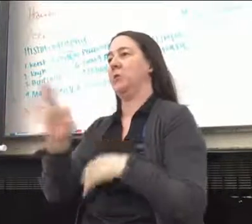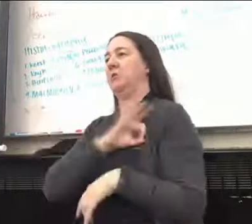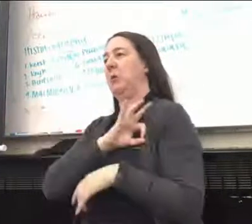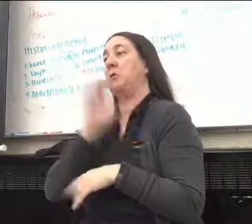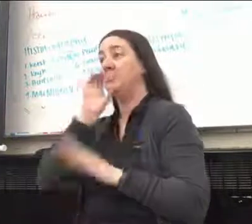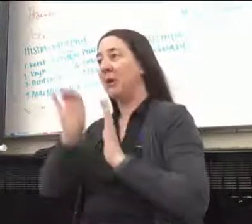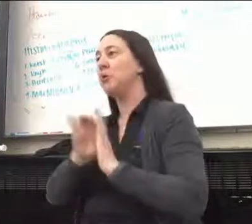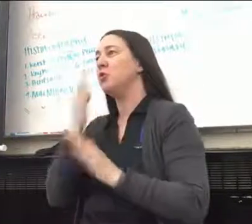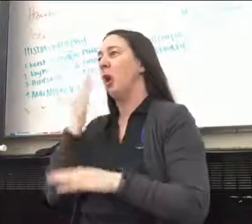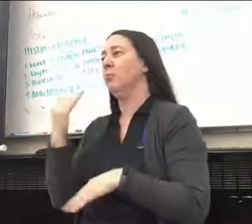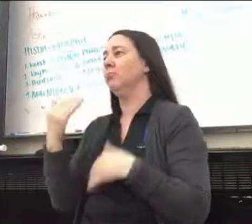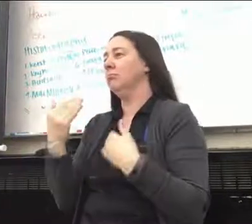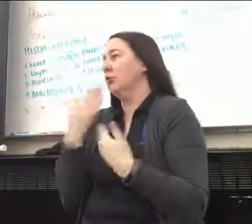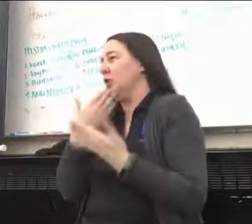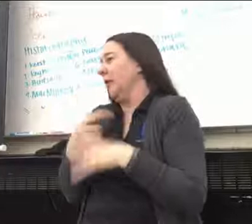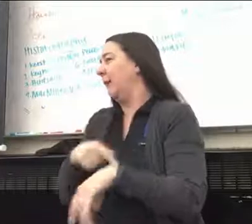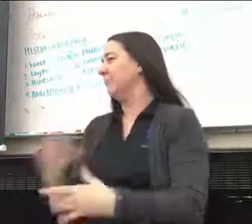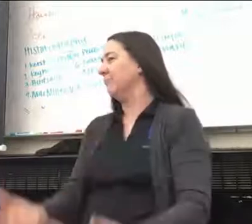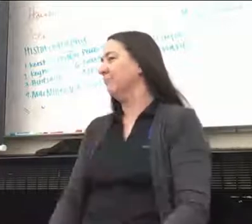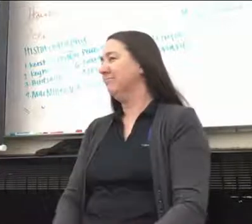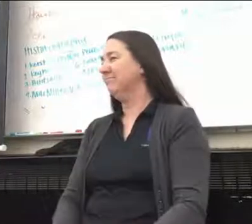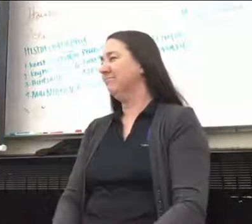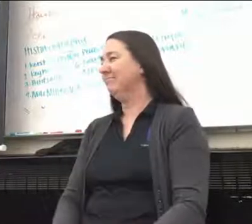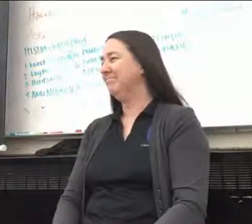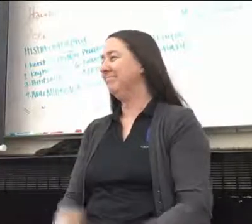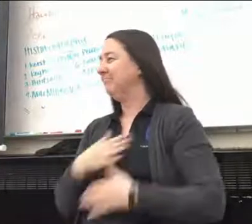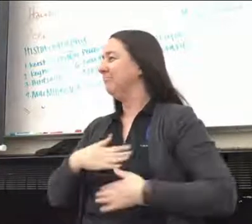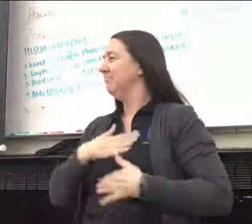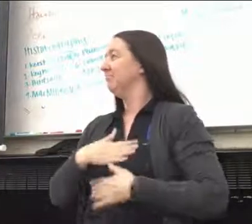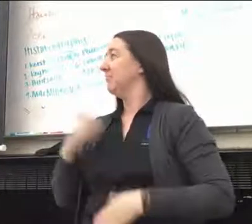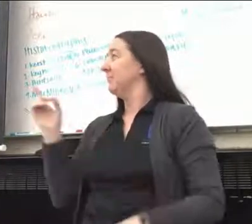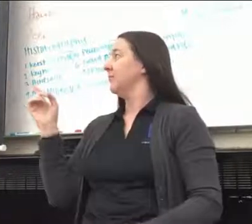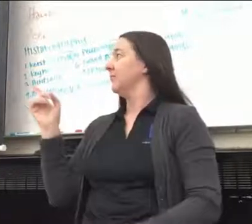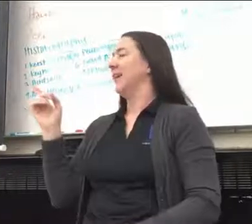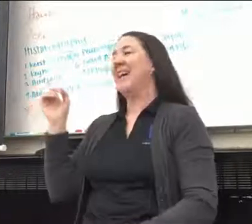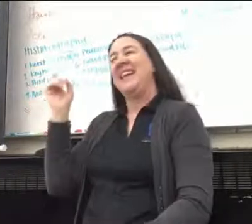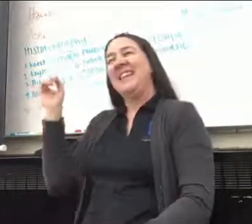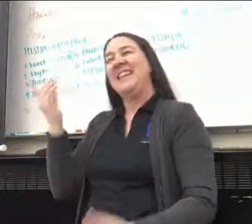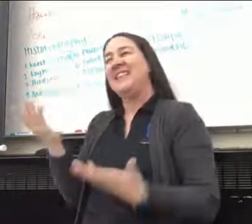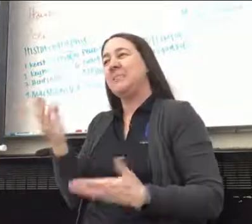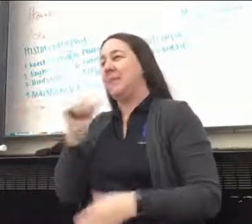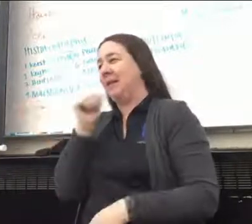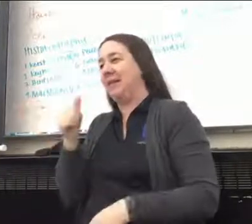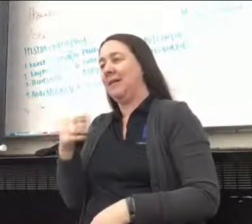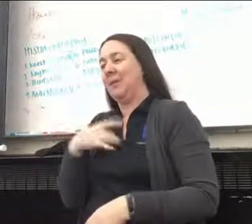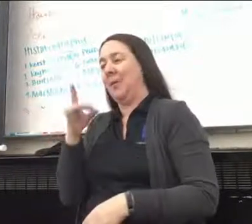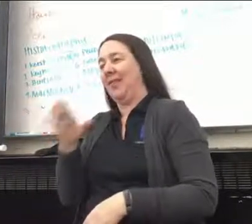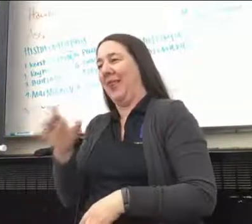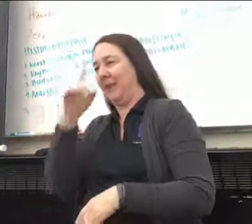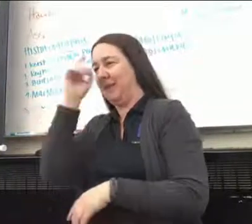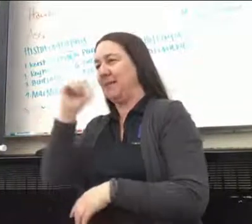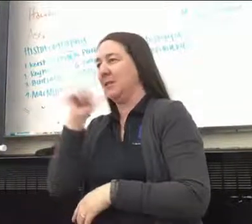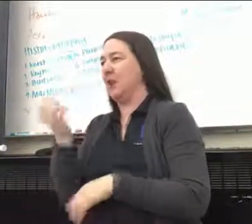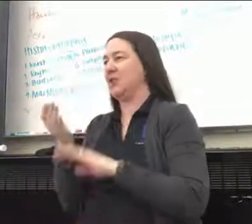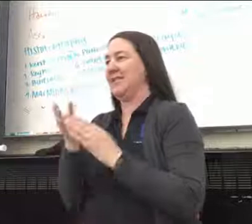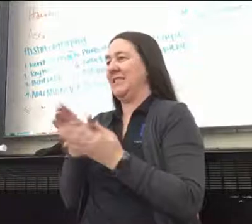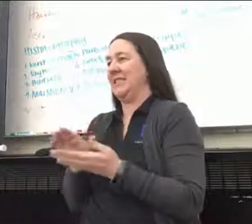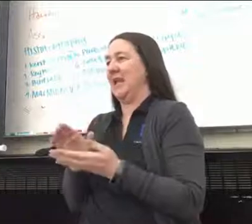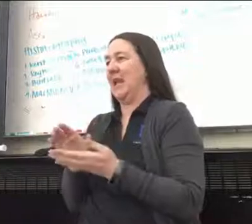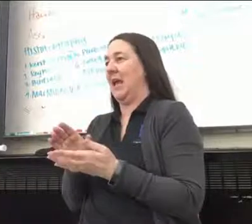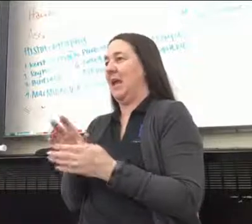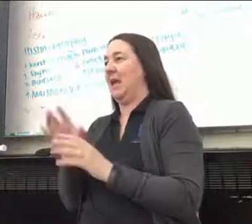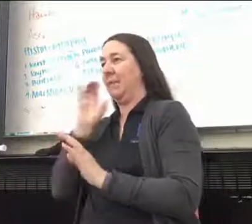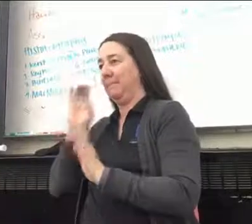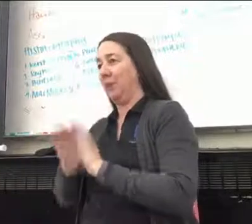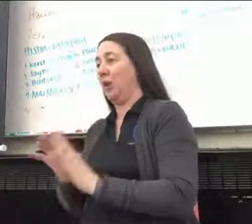great time. Yes. Okay. Although these ones you might not like because these aren't just like dead pictures. These are